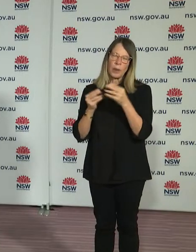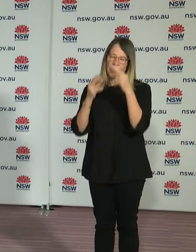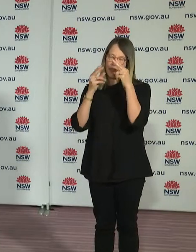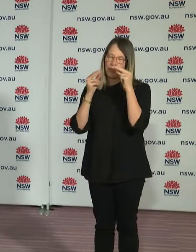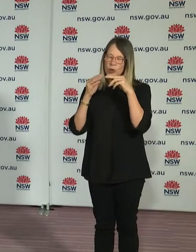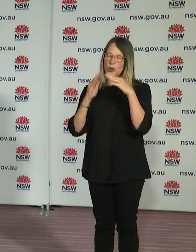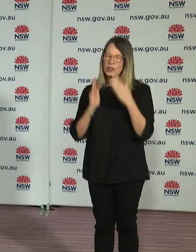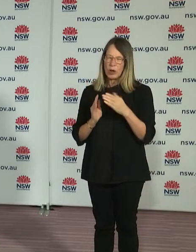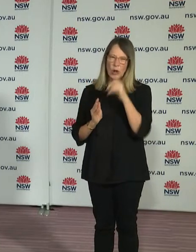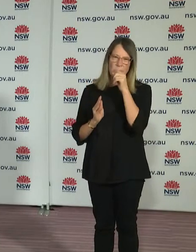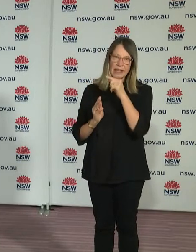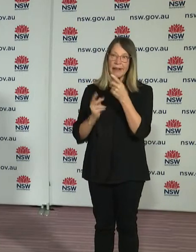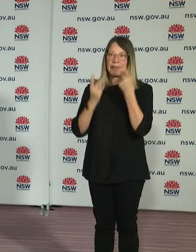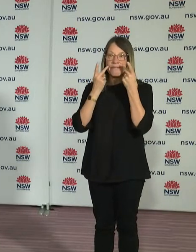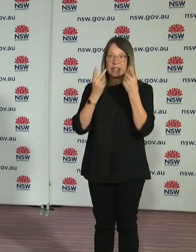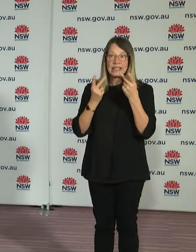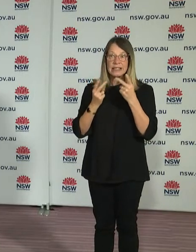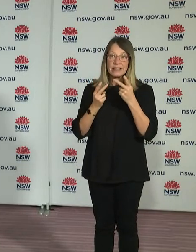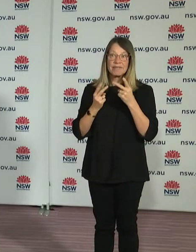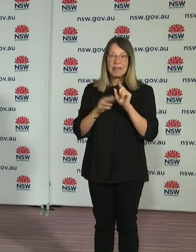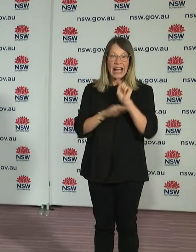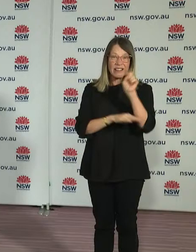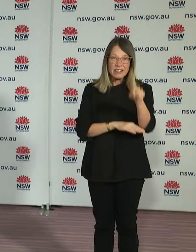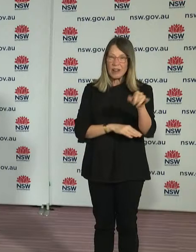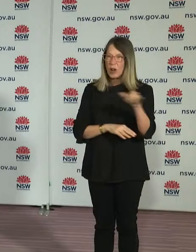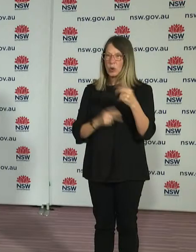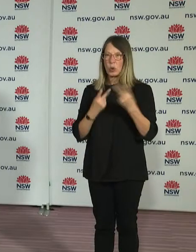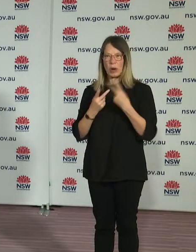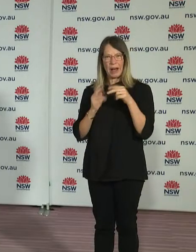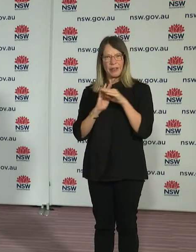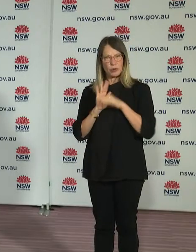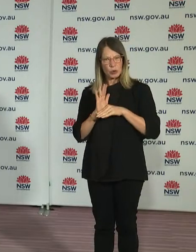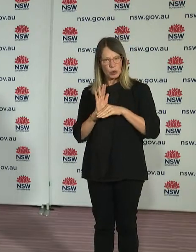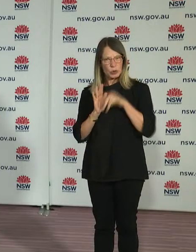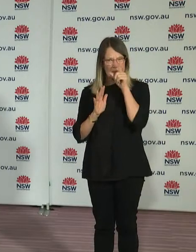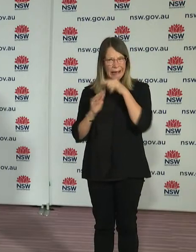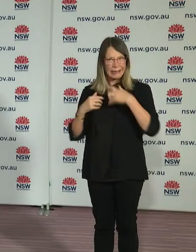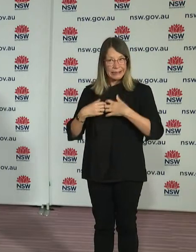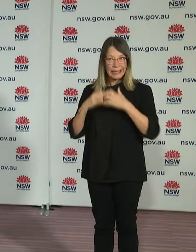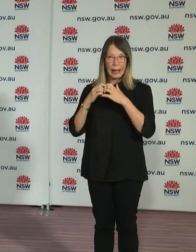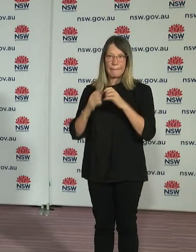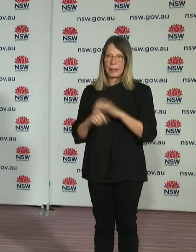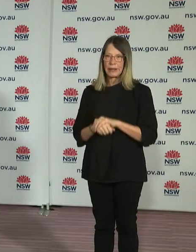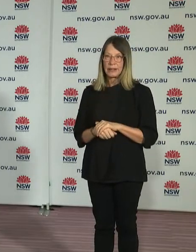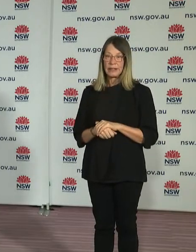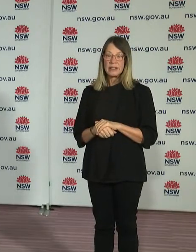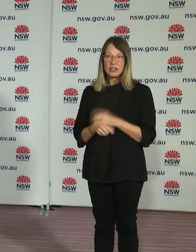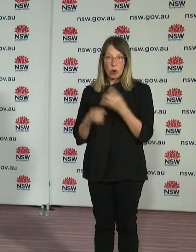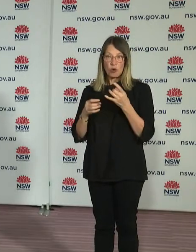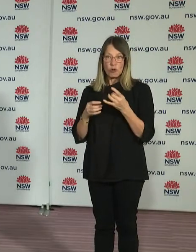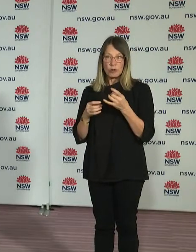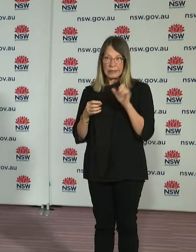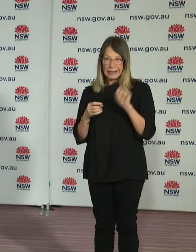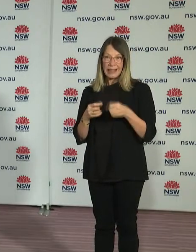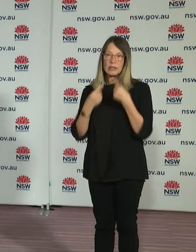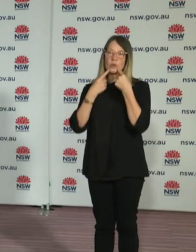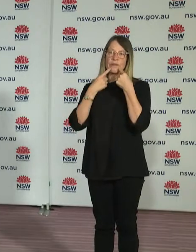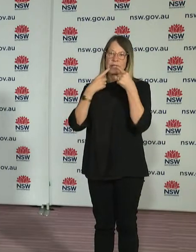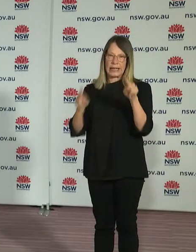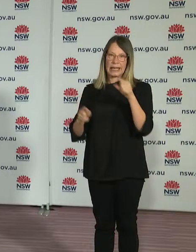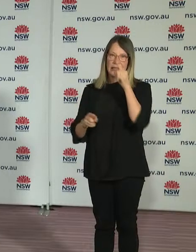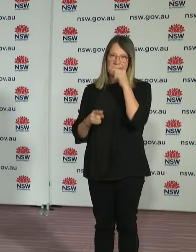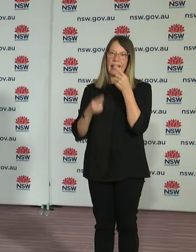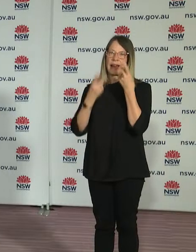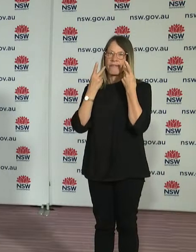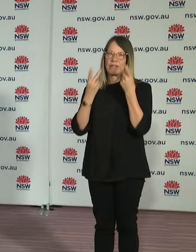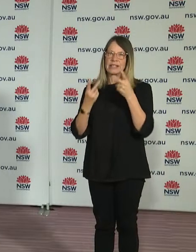occur outdoors, or are there other safety measures we can put in place. So this announcement is very much in recognition of the